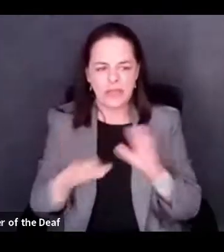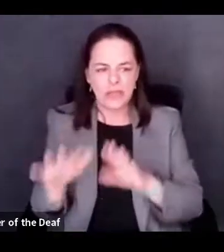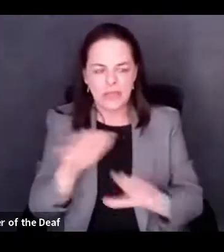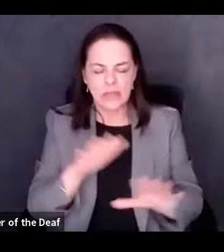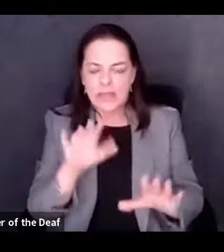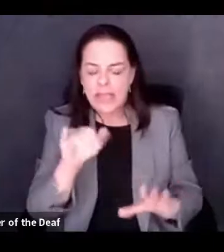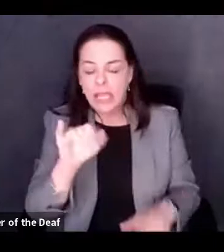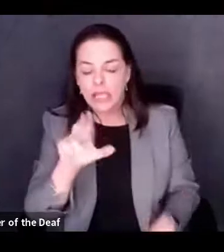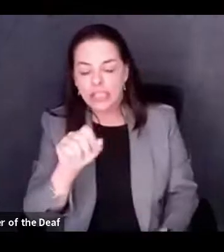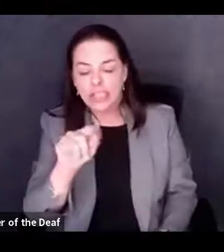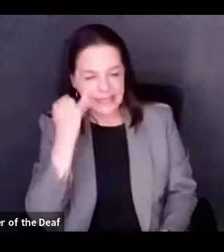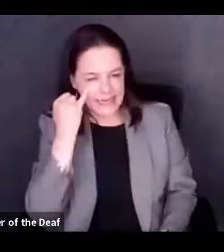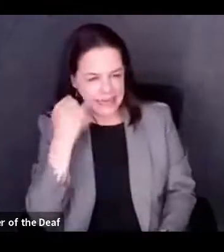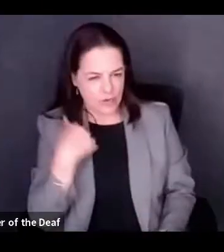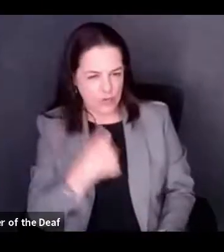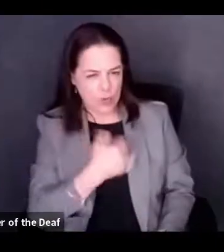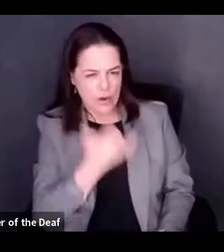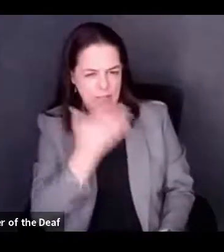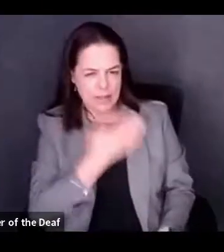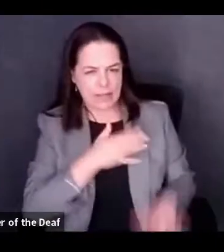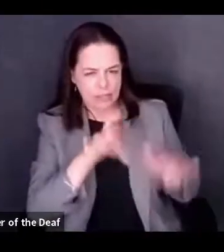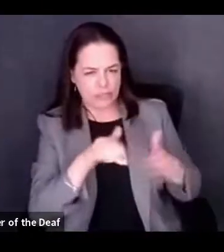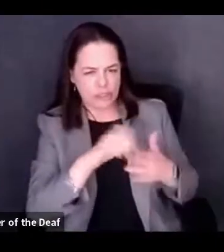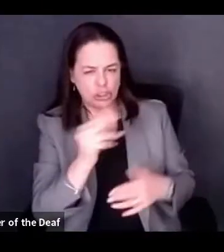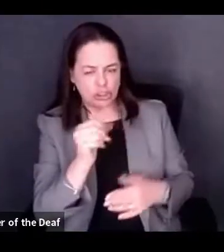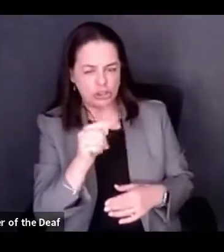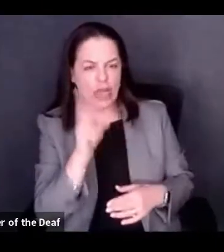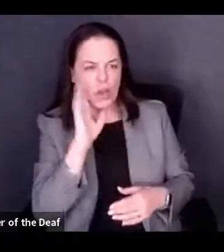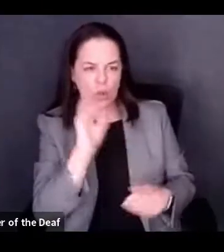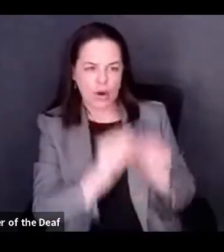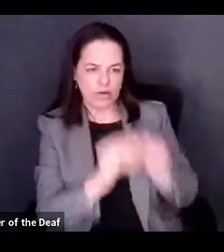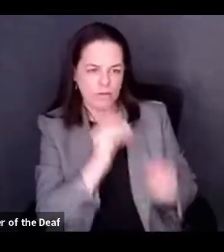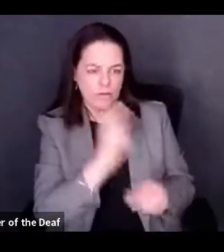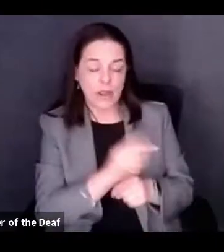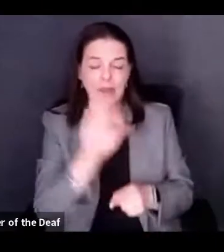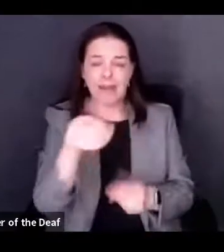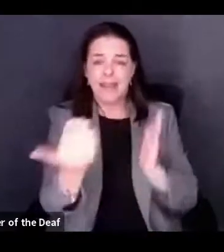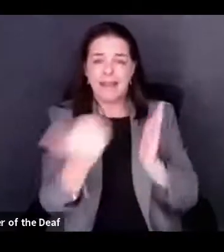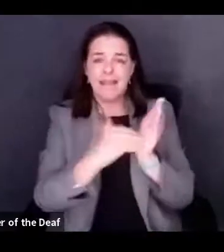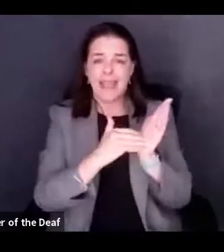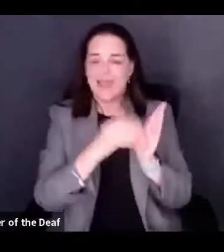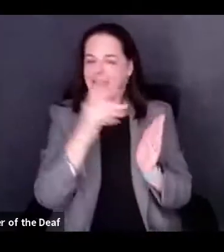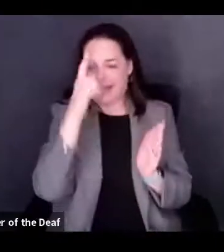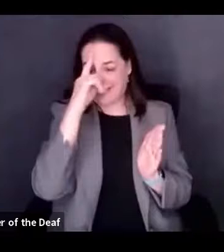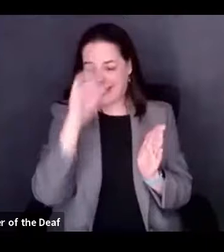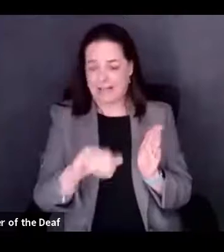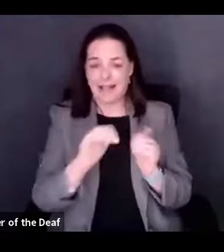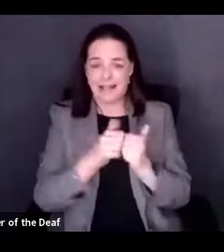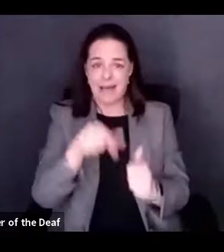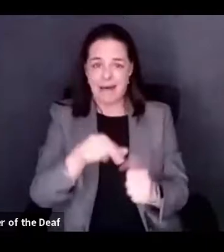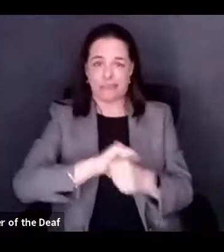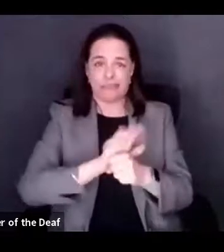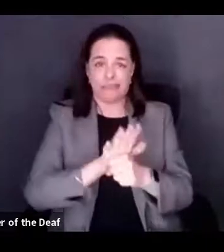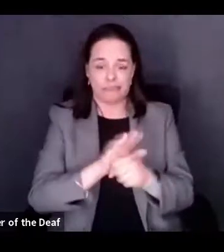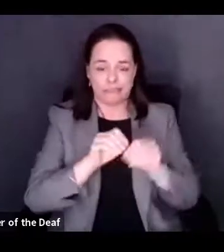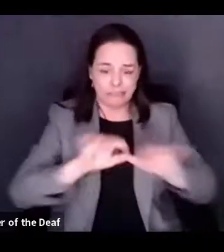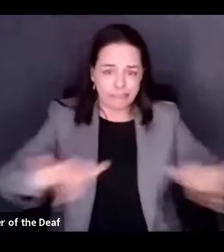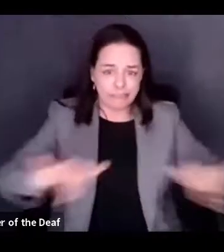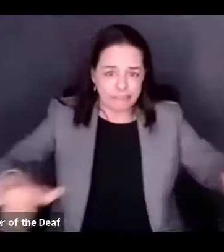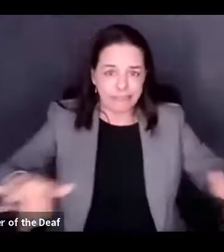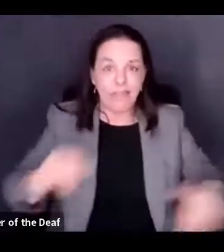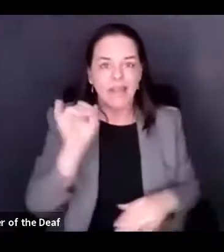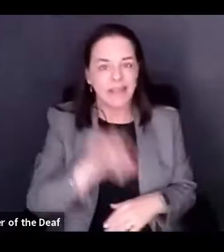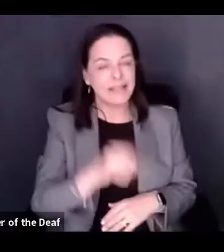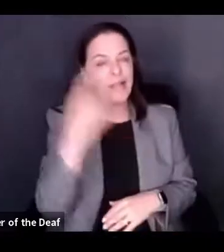we're mistaken, please just enter that into the chat box in the future, Okay. and we'll correct it. Again, I think that's the nature of the pandemic. I think that's the very